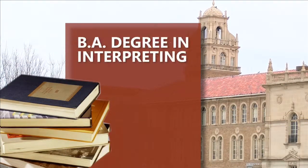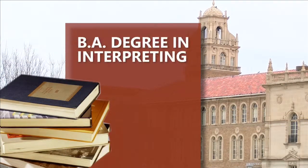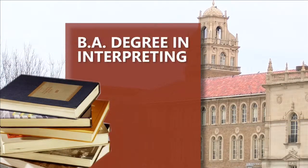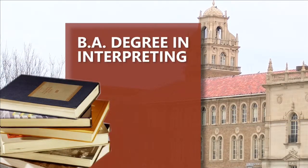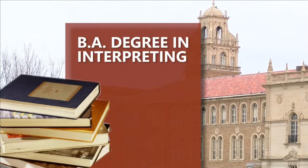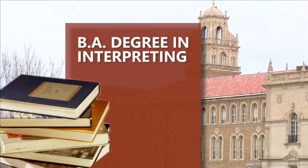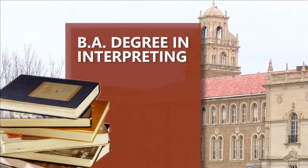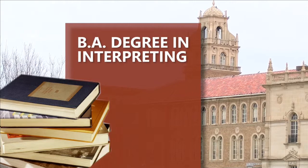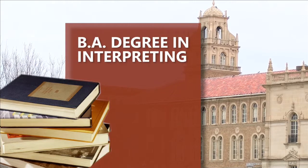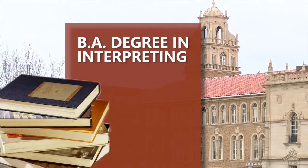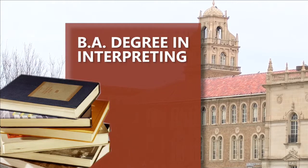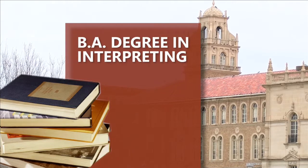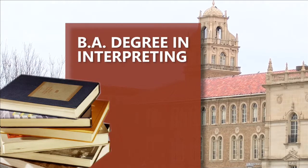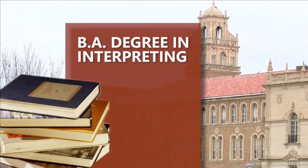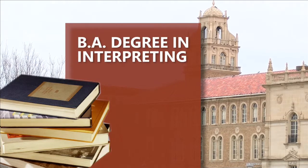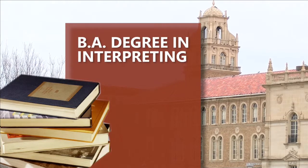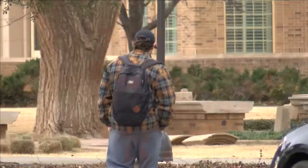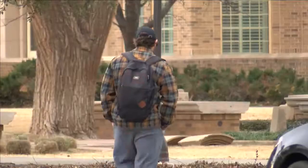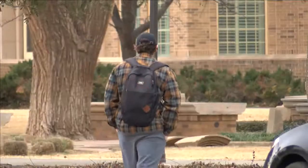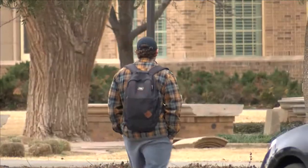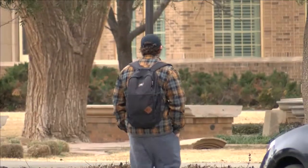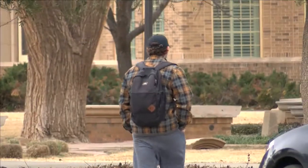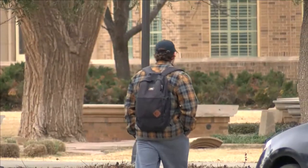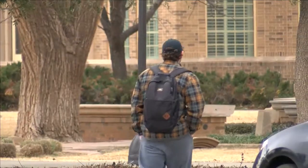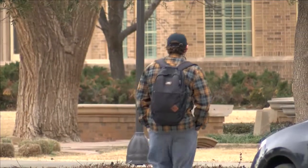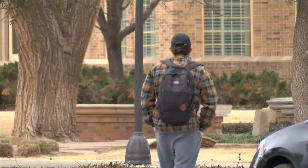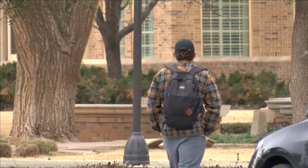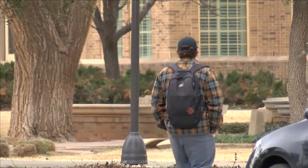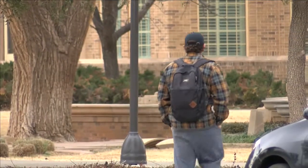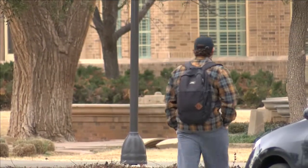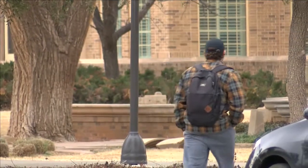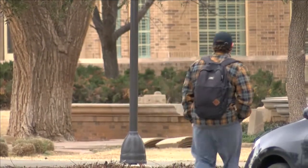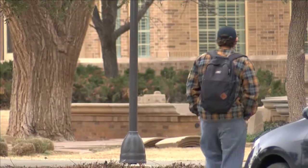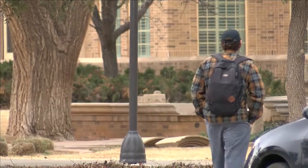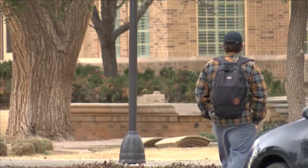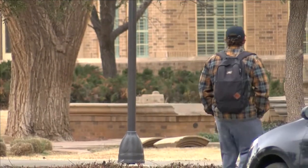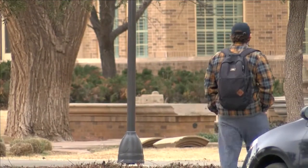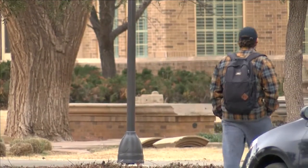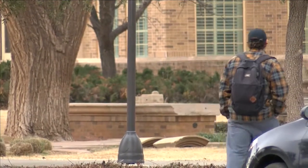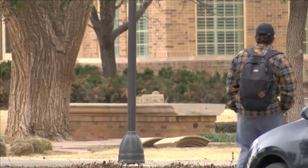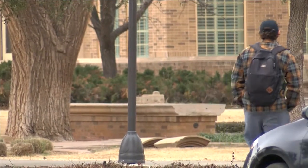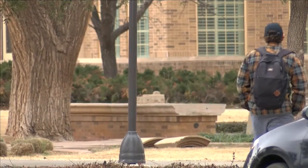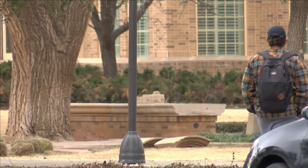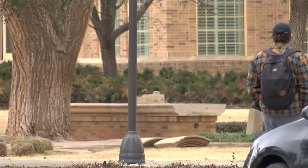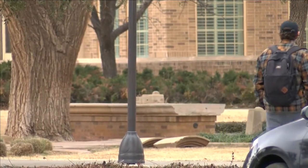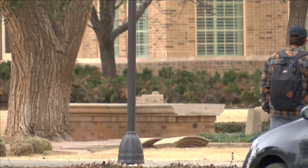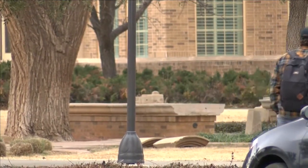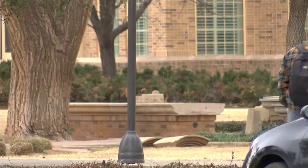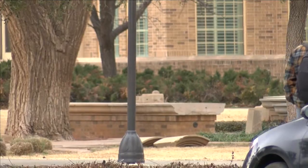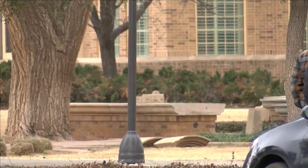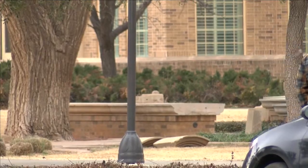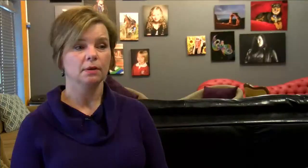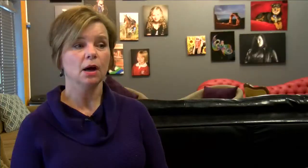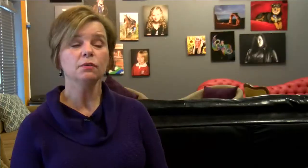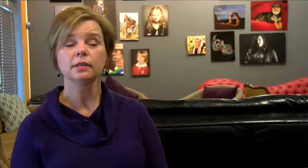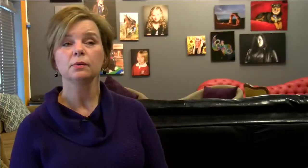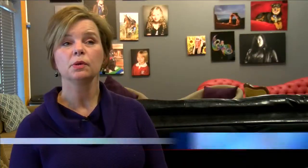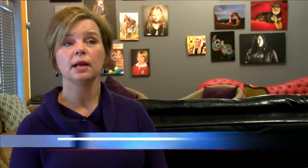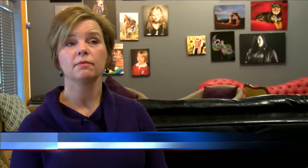a bachelor's degree in interpreting. Right now, there's only a handful of colleges in the country that offer such a B.A. program. Hopefully, we'll have